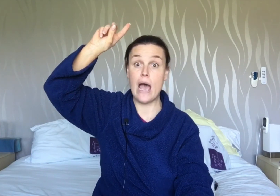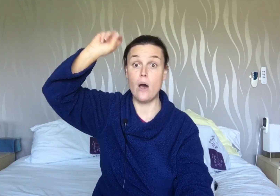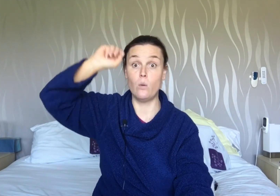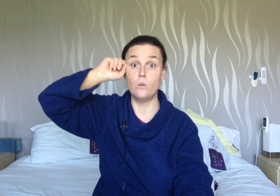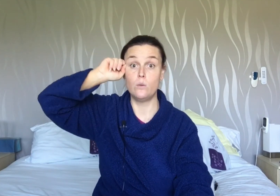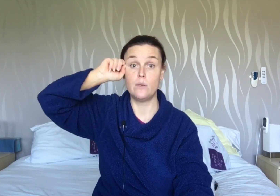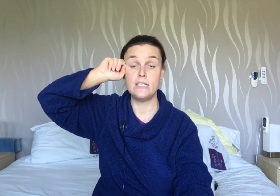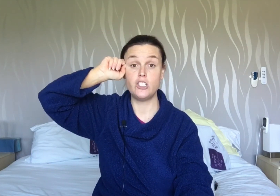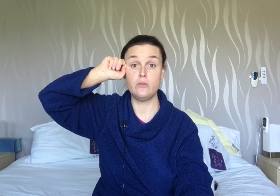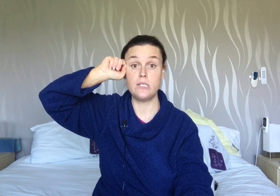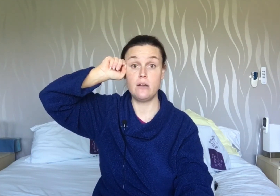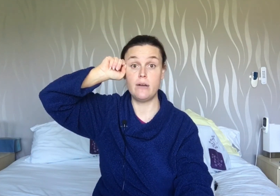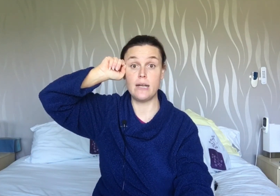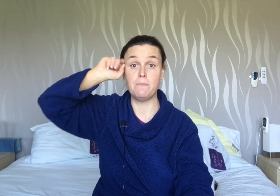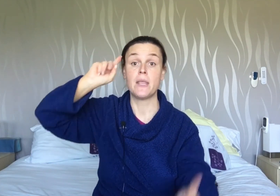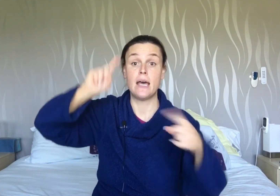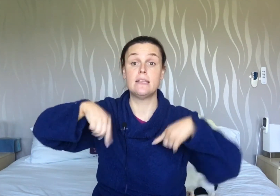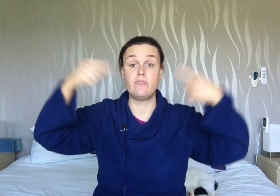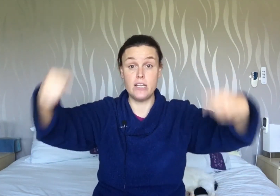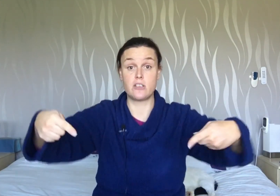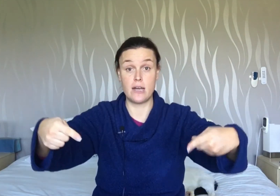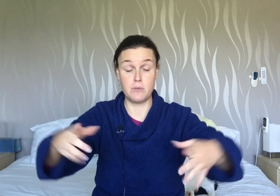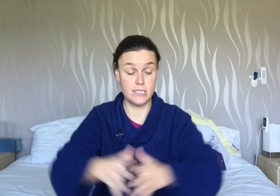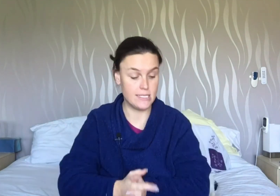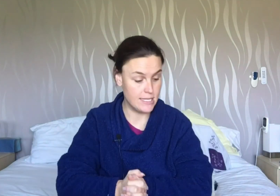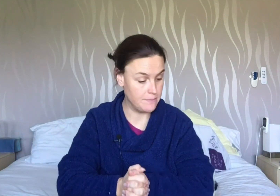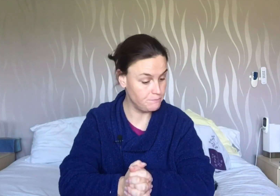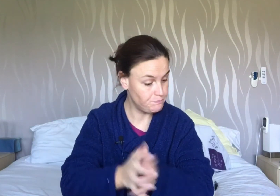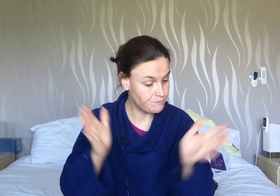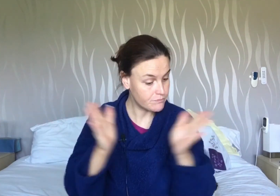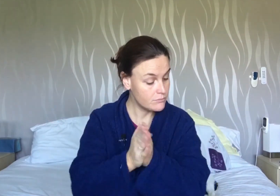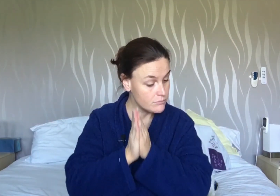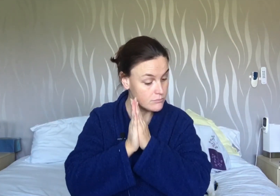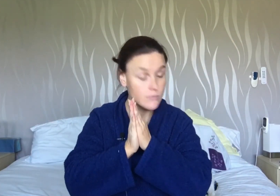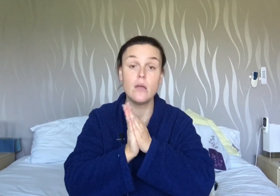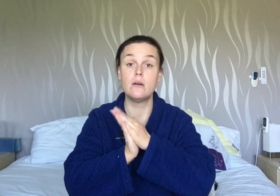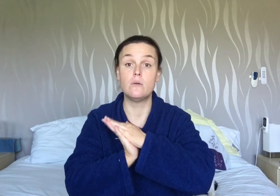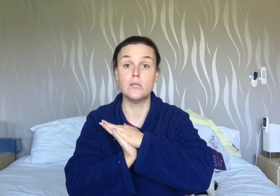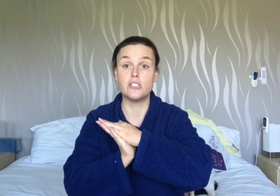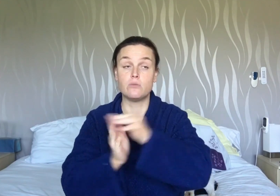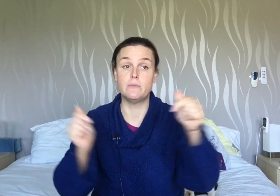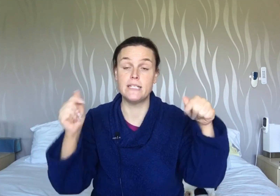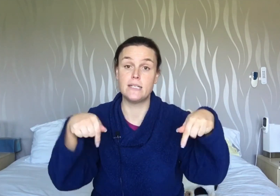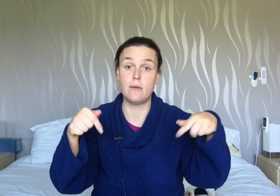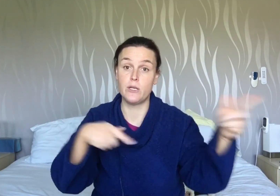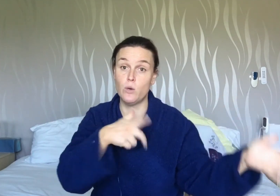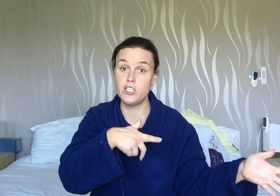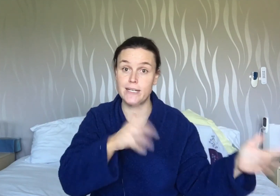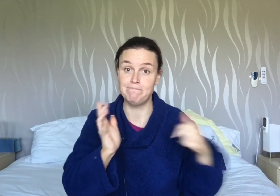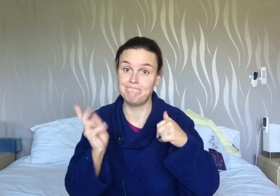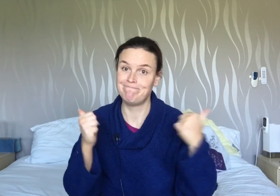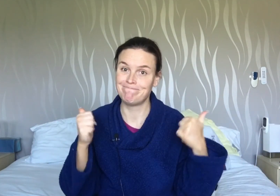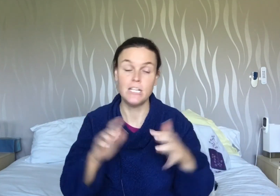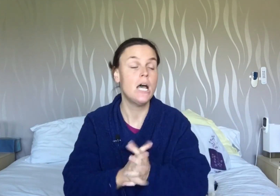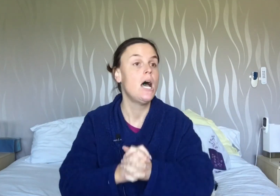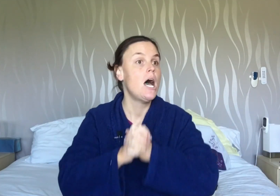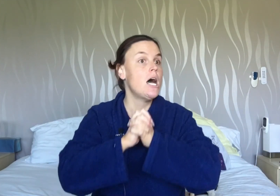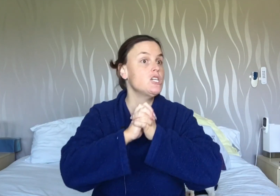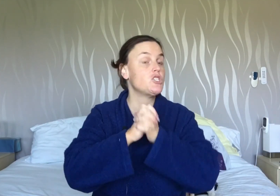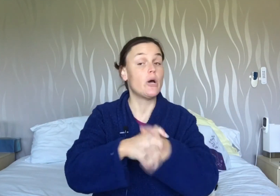wow, it's Tuesday already. And this video is going up on Saturday, which will be today when you're watching it. So yeah,